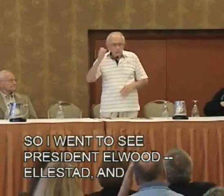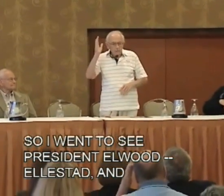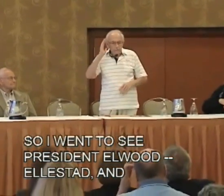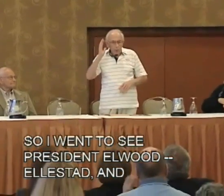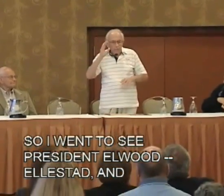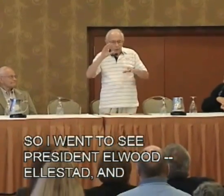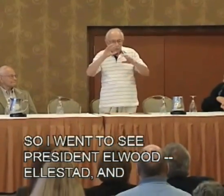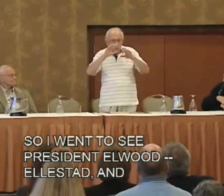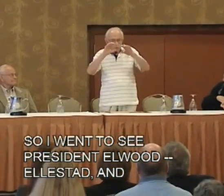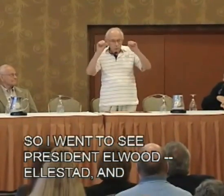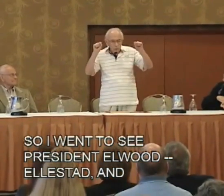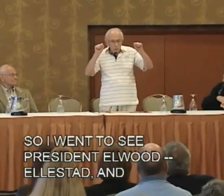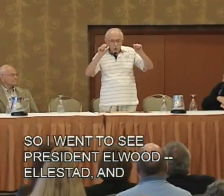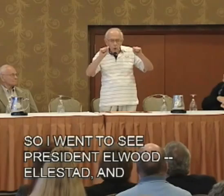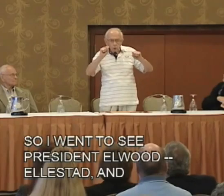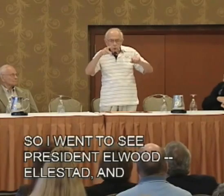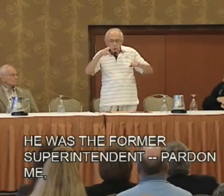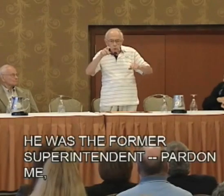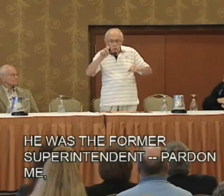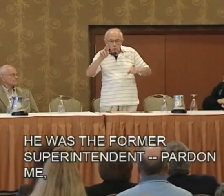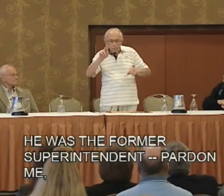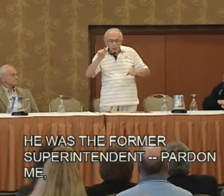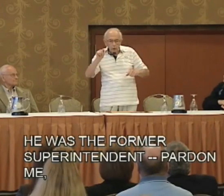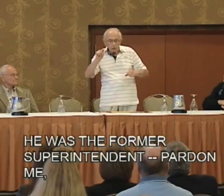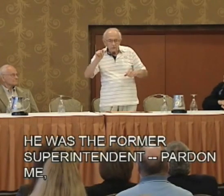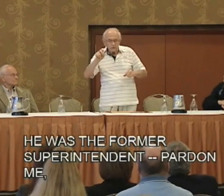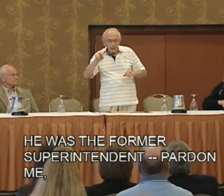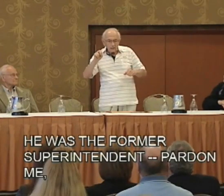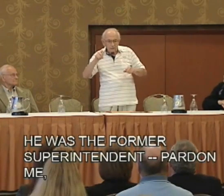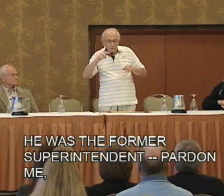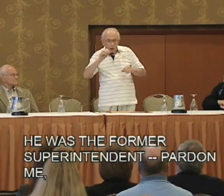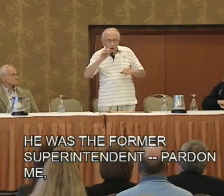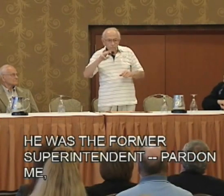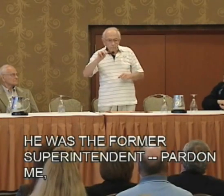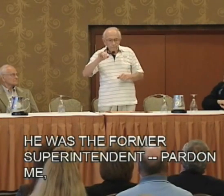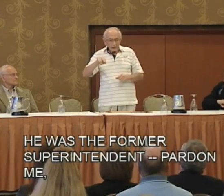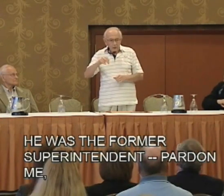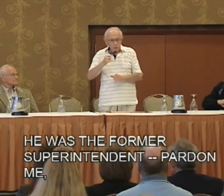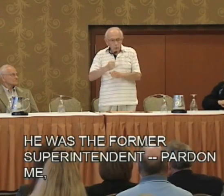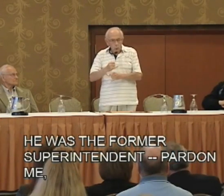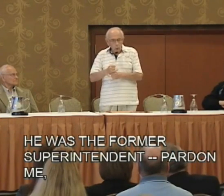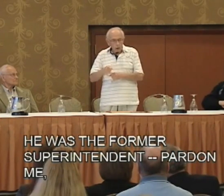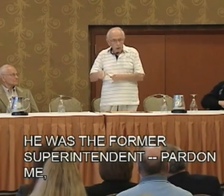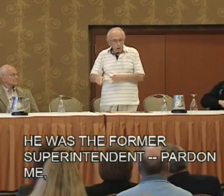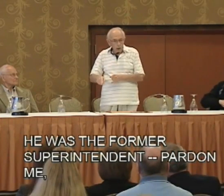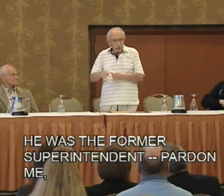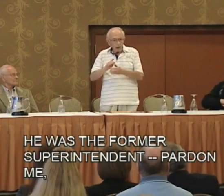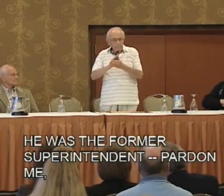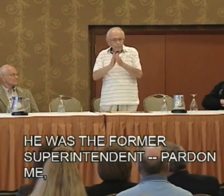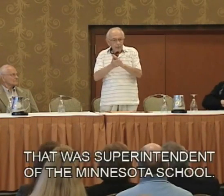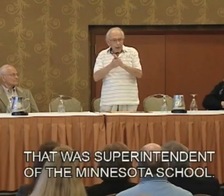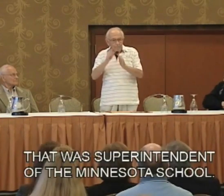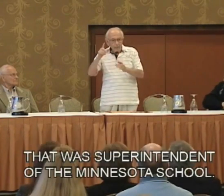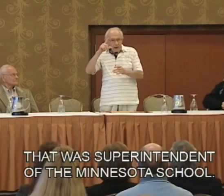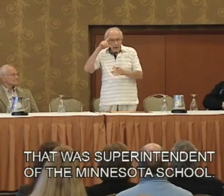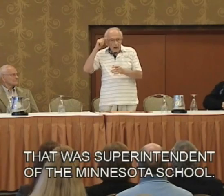and he was the former superintendent pardon me that was superintendent of the Minnesota school and he had